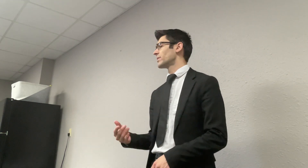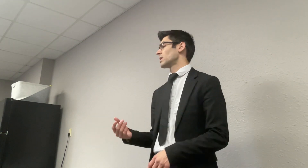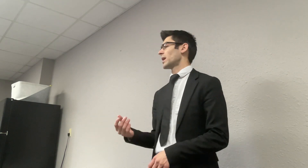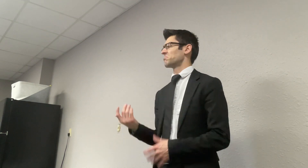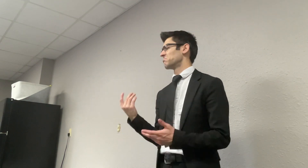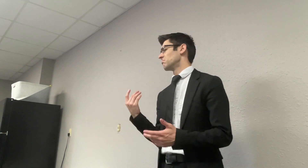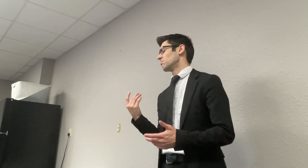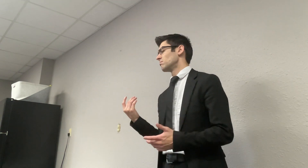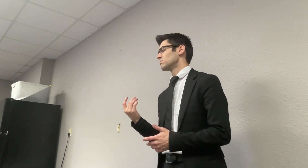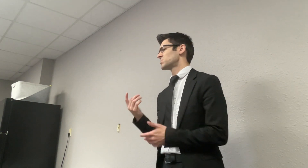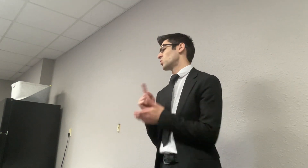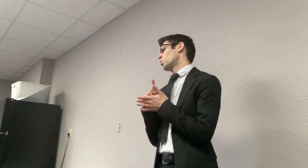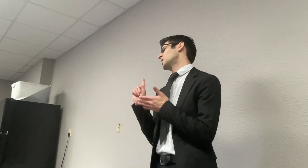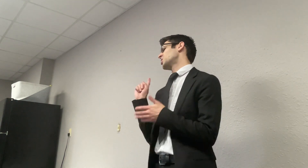like it's a week ago,